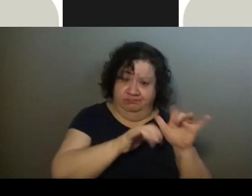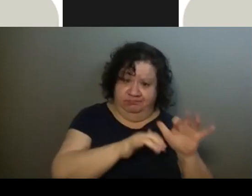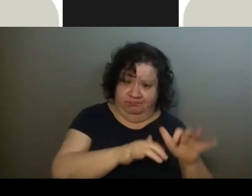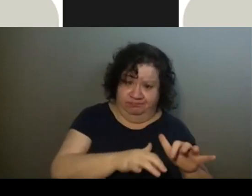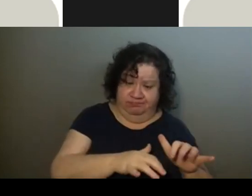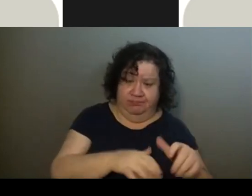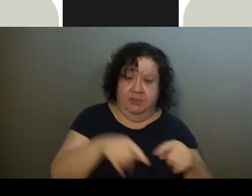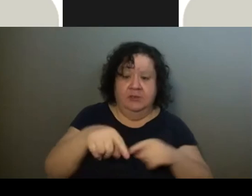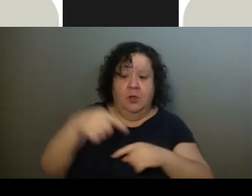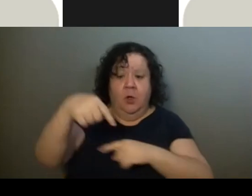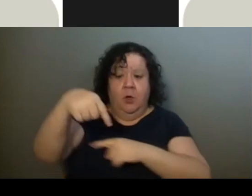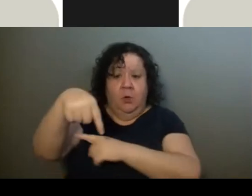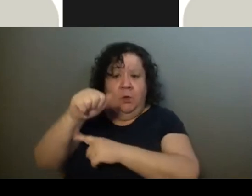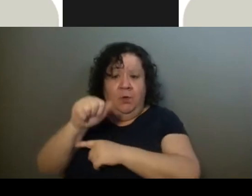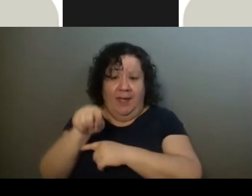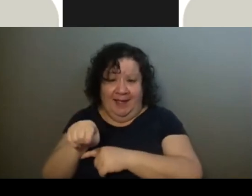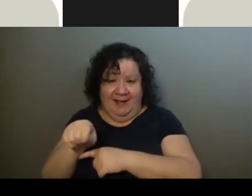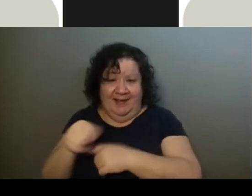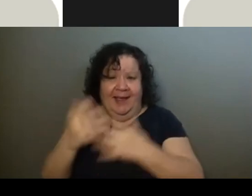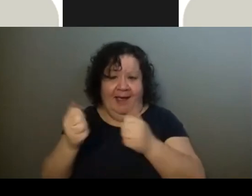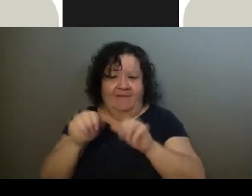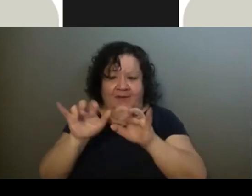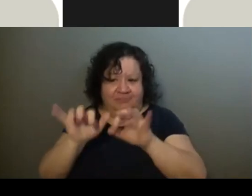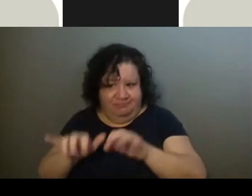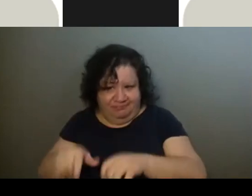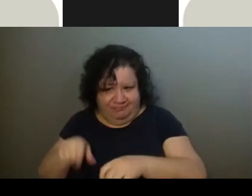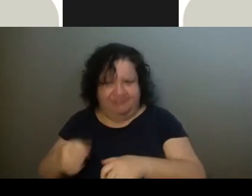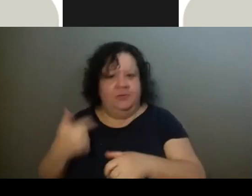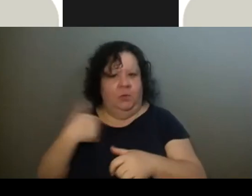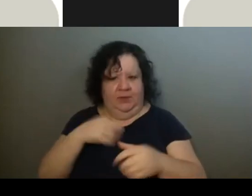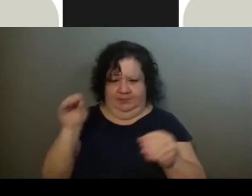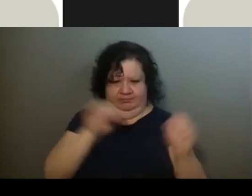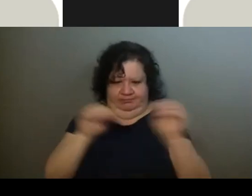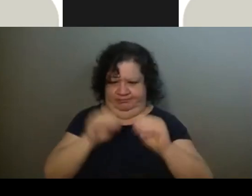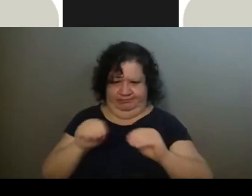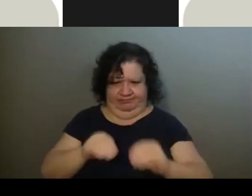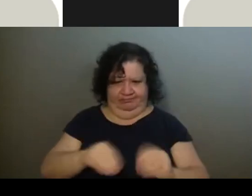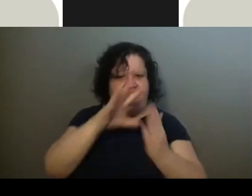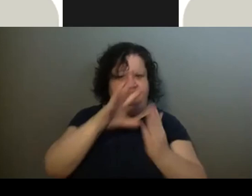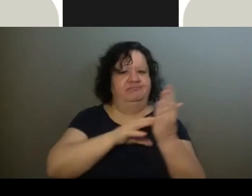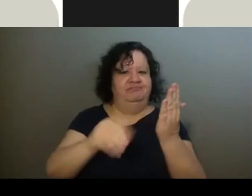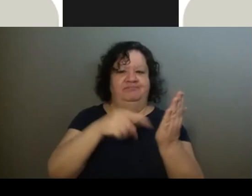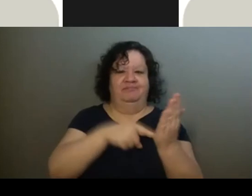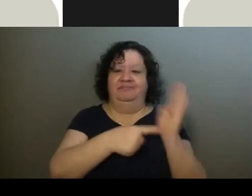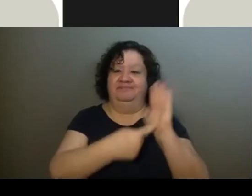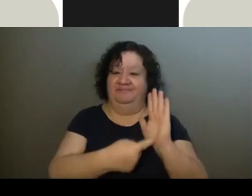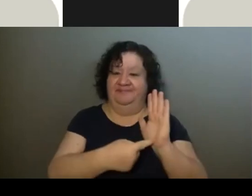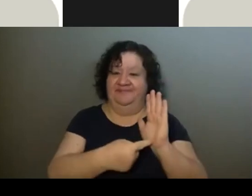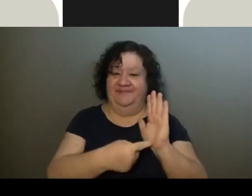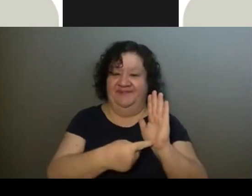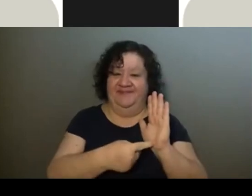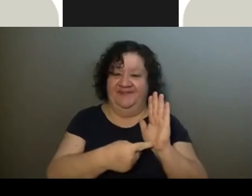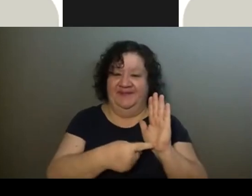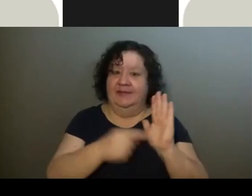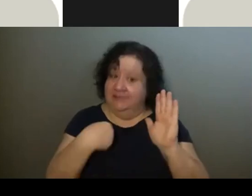all participants who participated in today's event. So please make your voices heard in writing in case